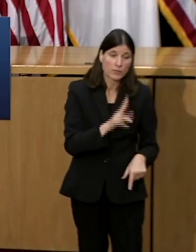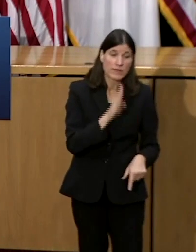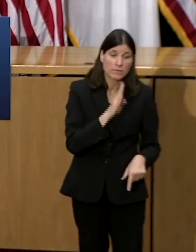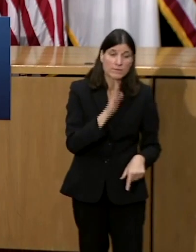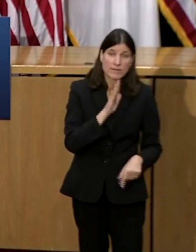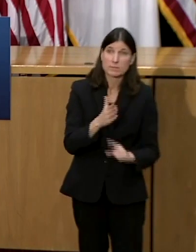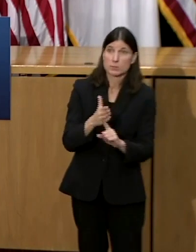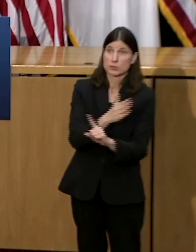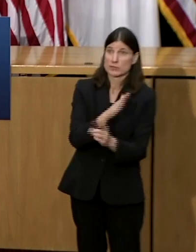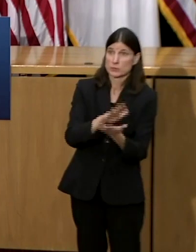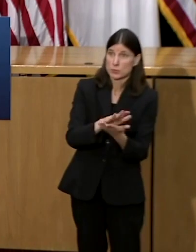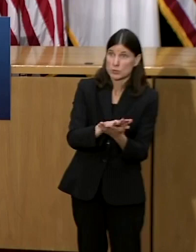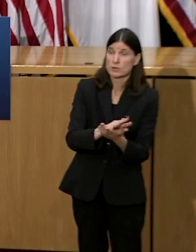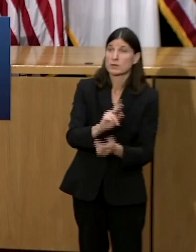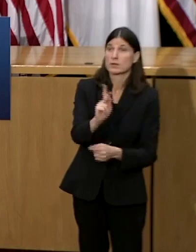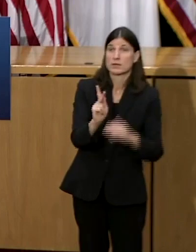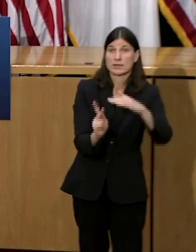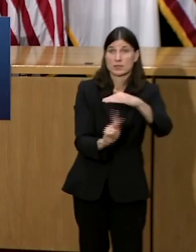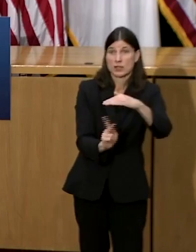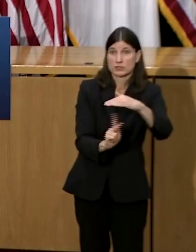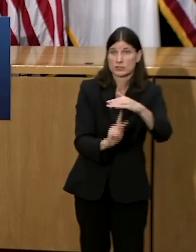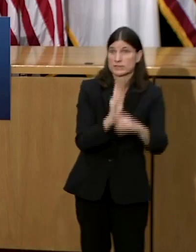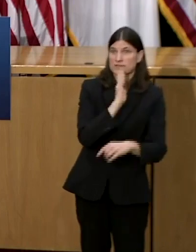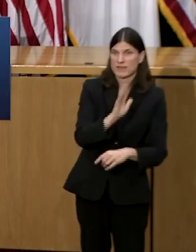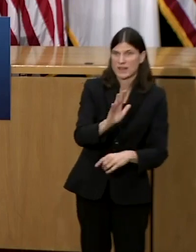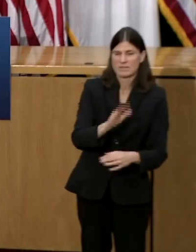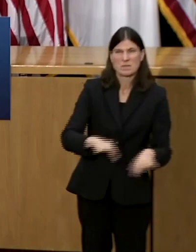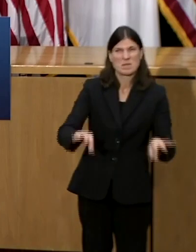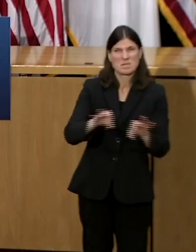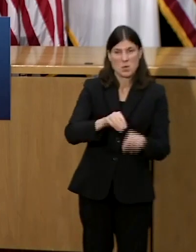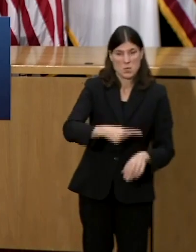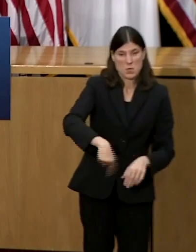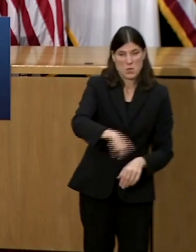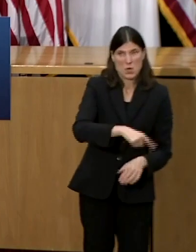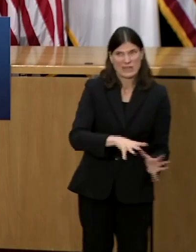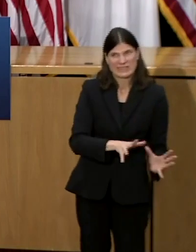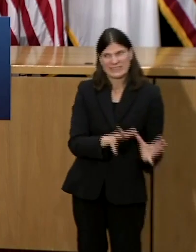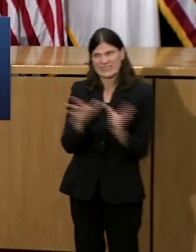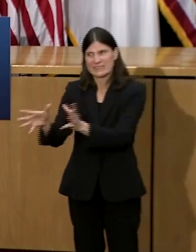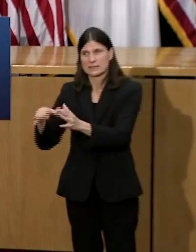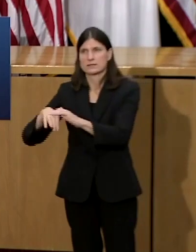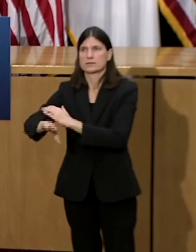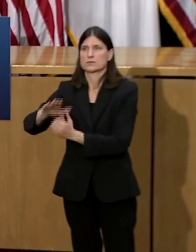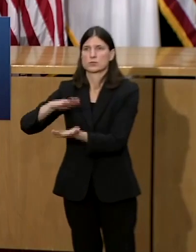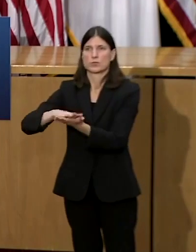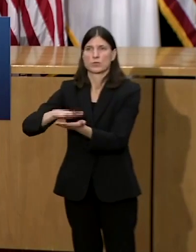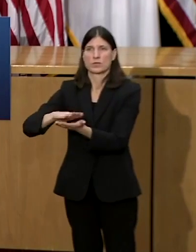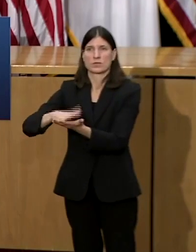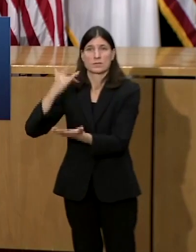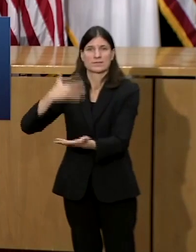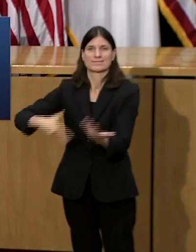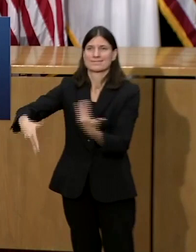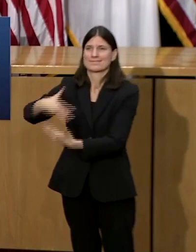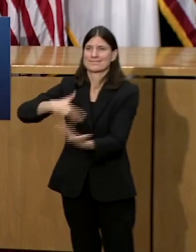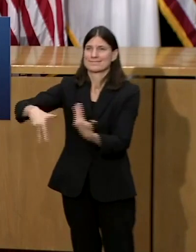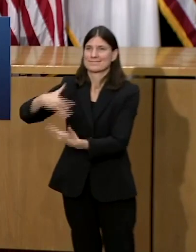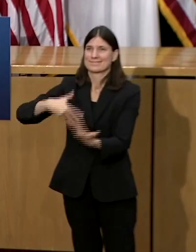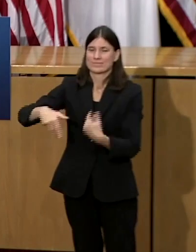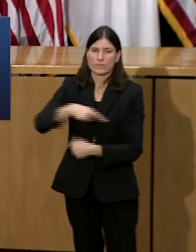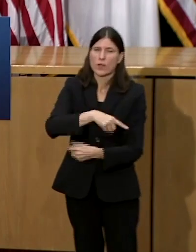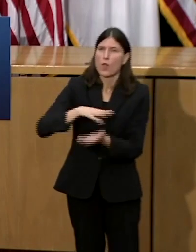kids back as quickly as possible, that will be really helpful, again, for the learning, for that friendship, the social